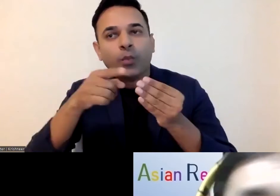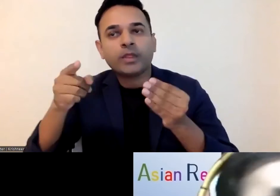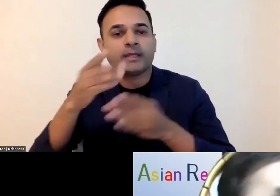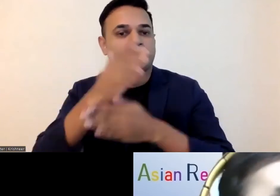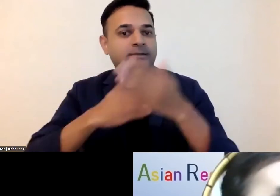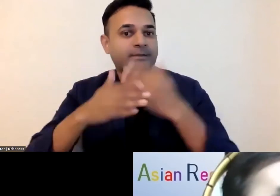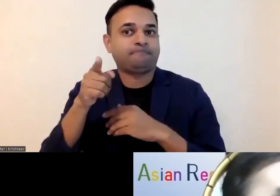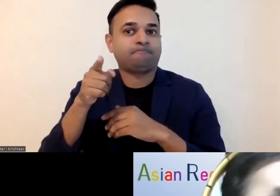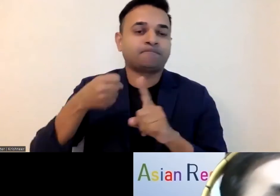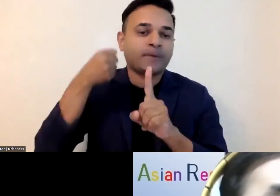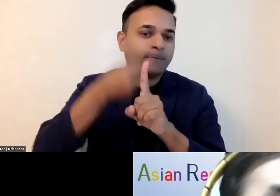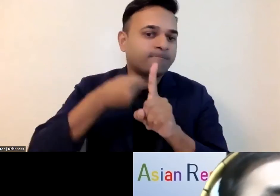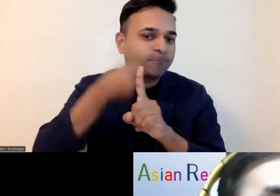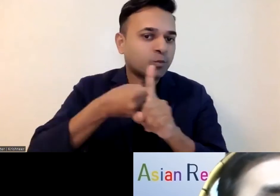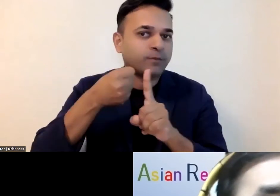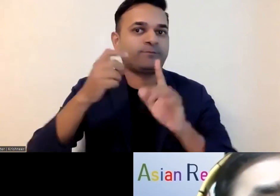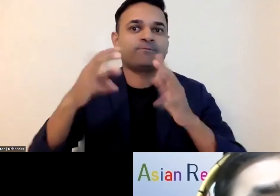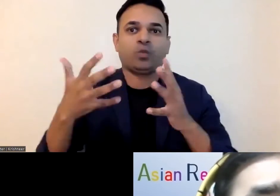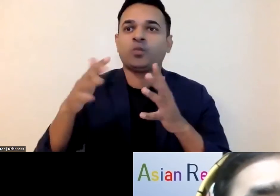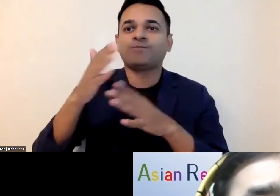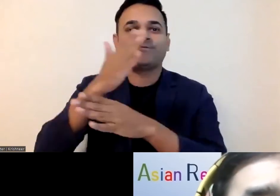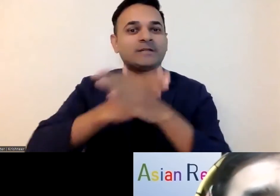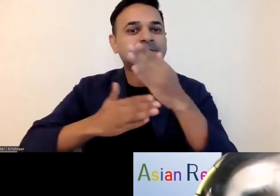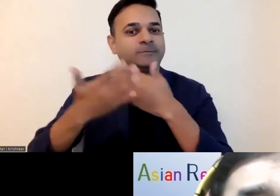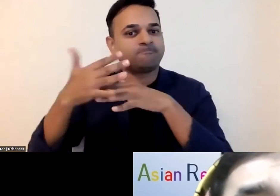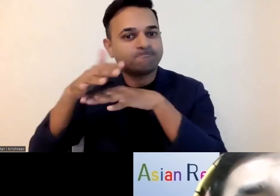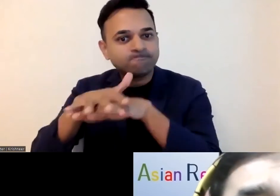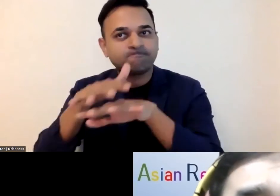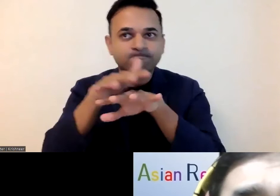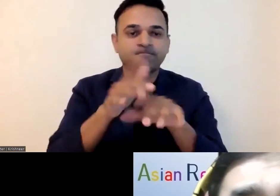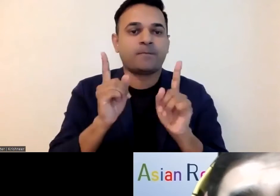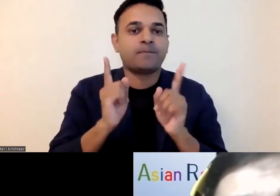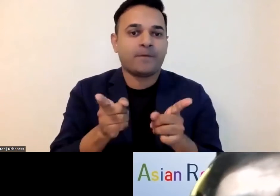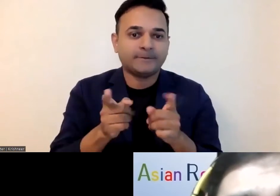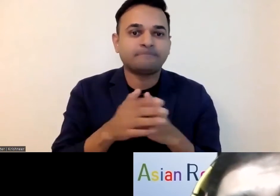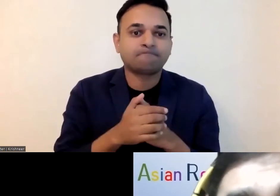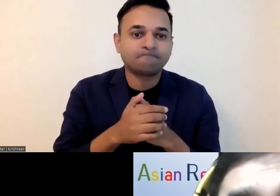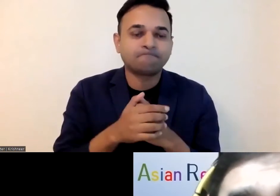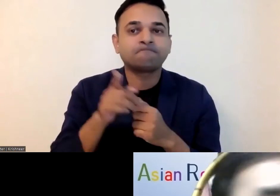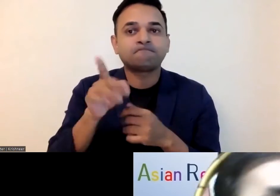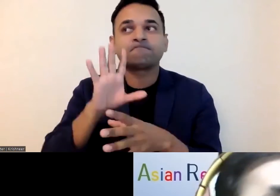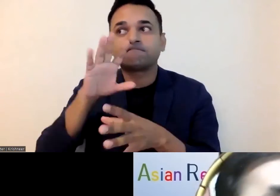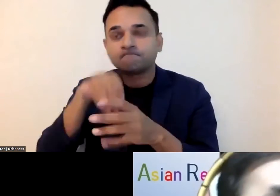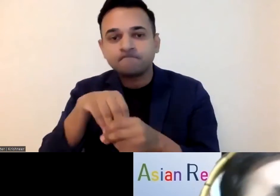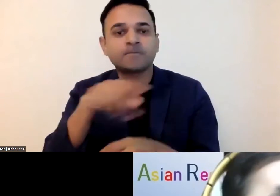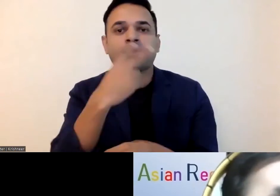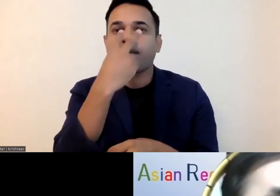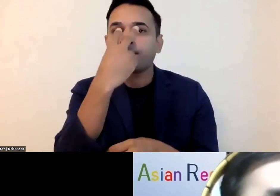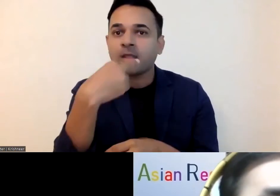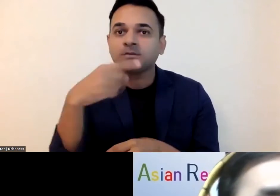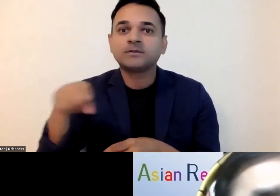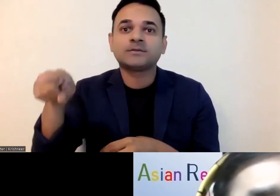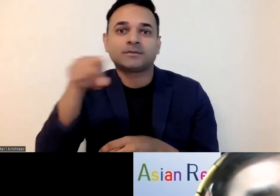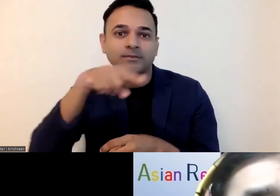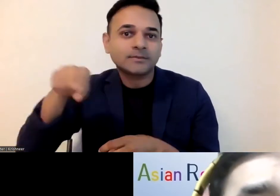Youth Association Nepal, Kathmandu Valley Capture as the vice president. He has been working in